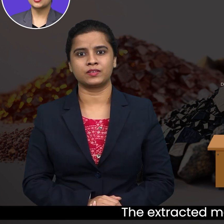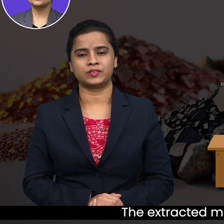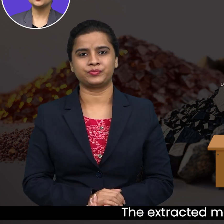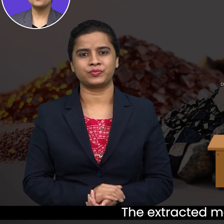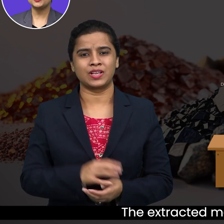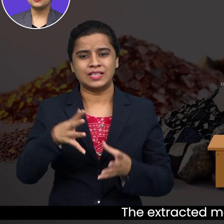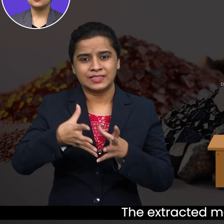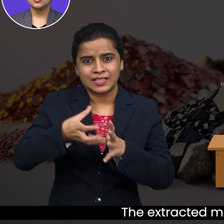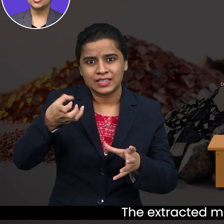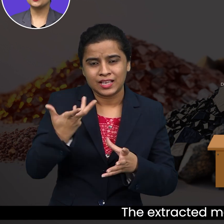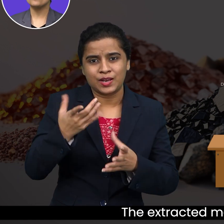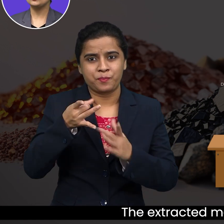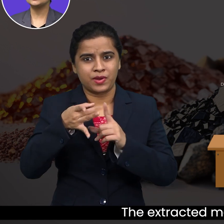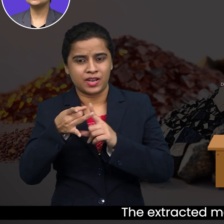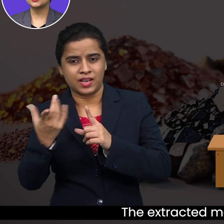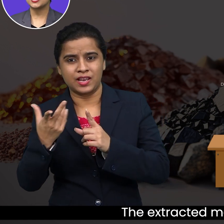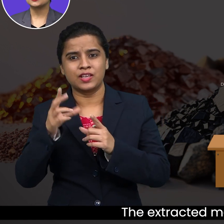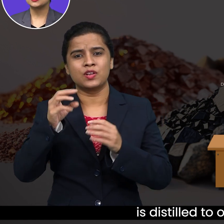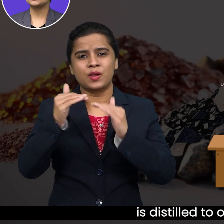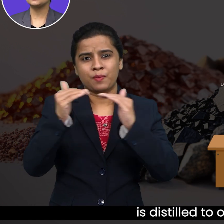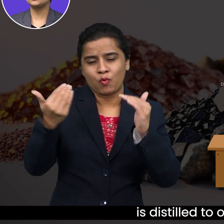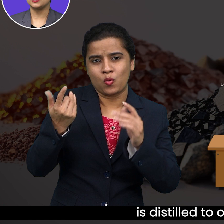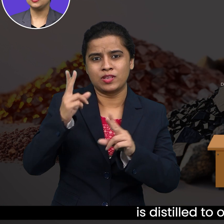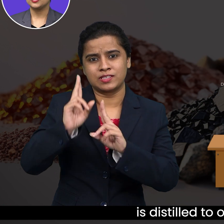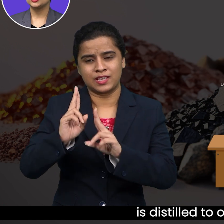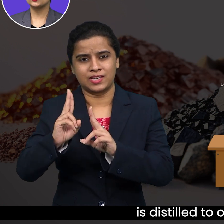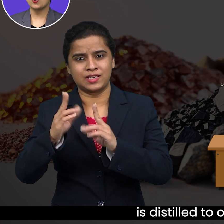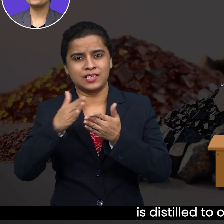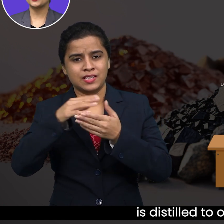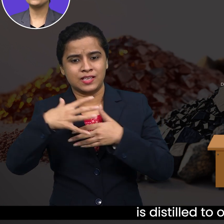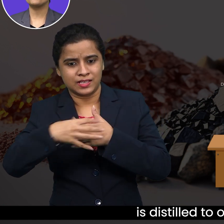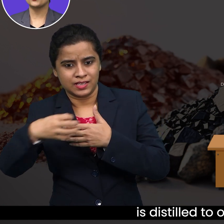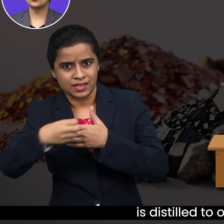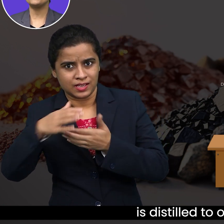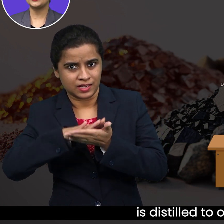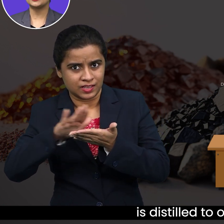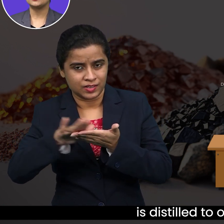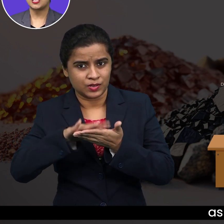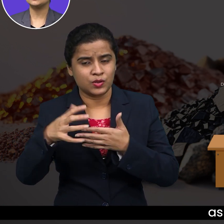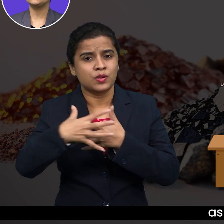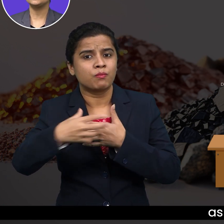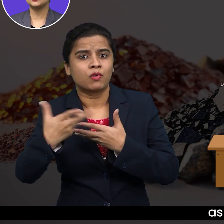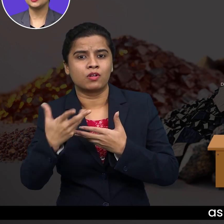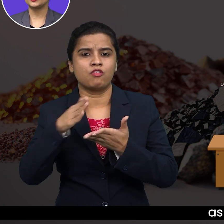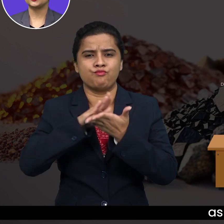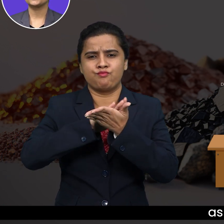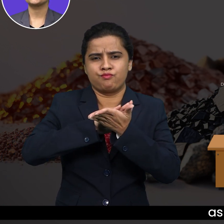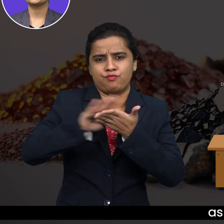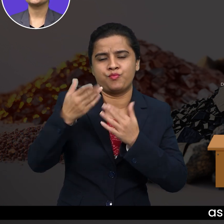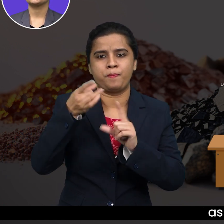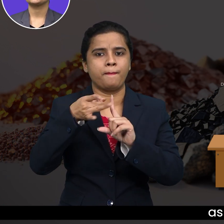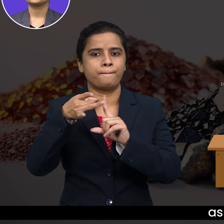The extracted metal in the molten state is distilled to obtain the pure metal as